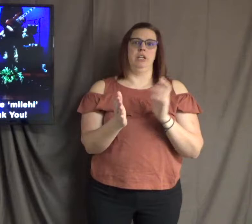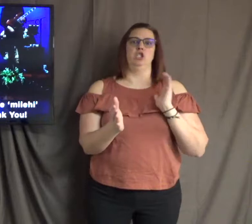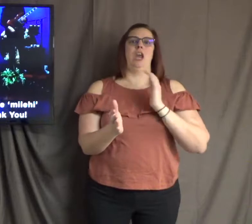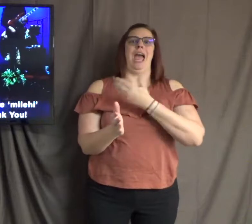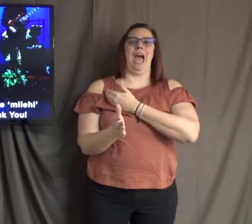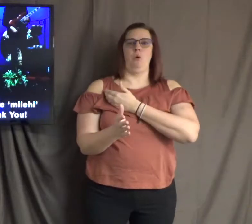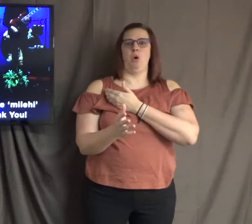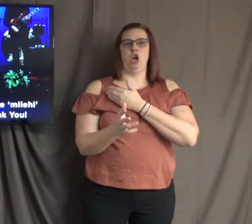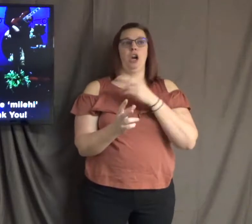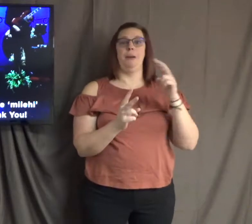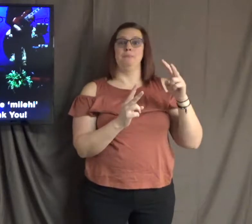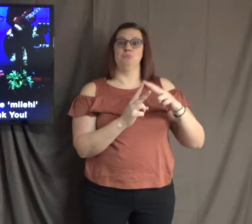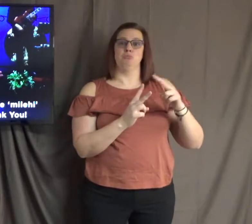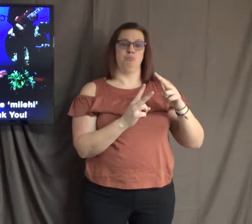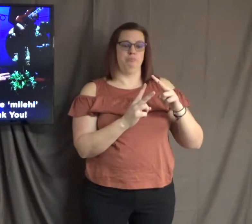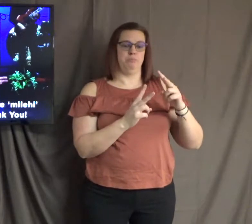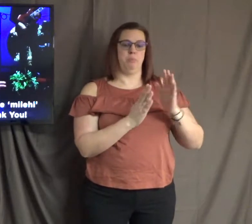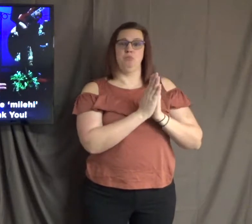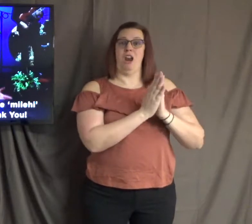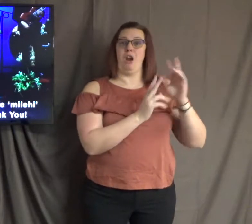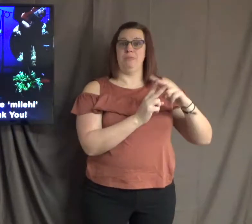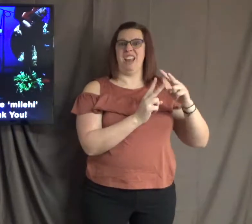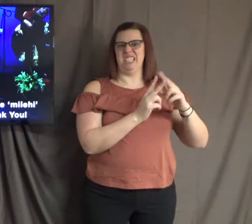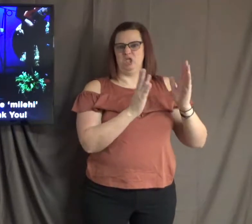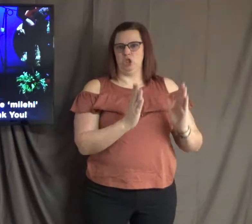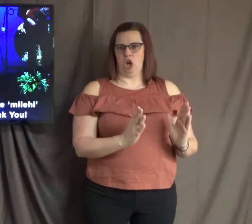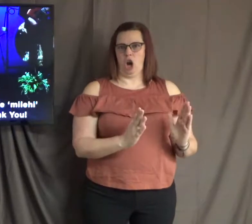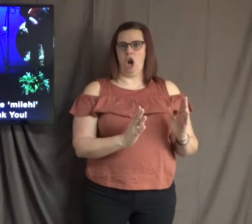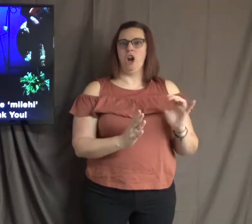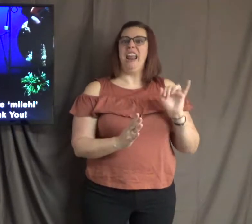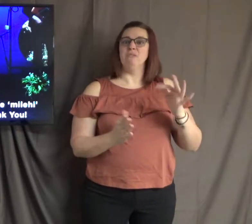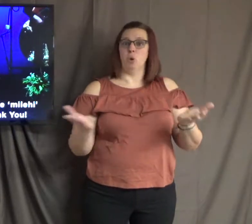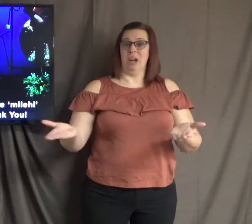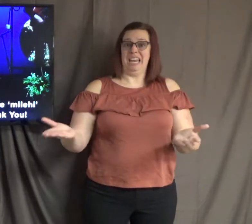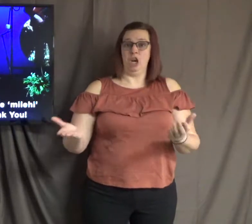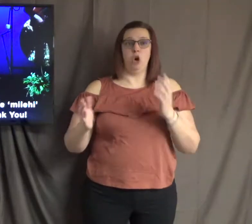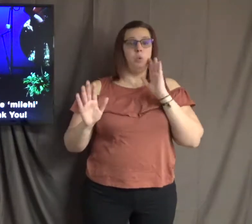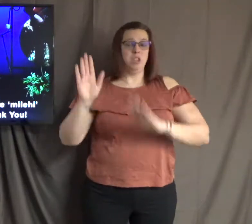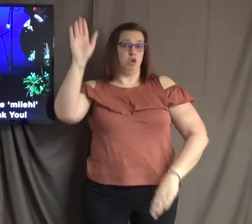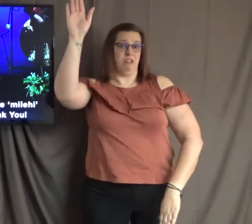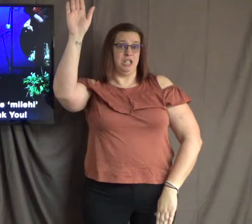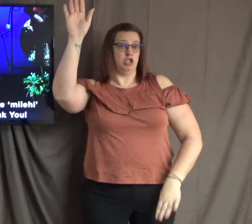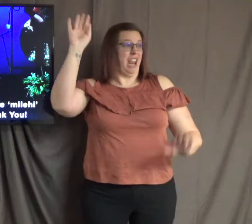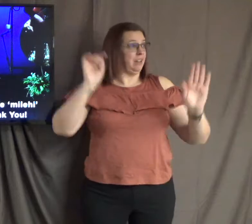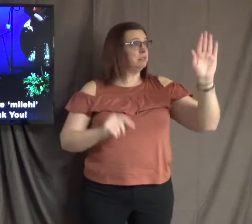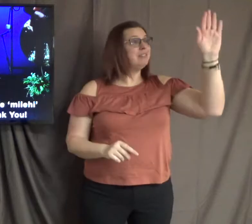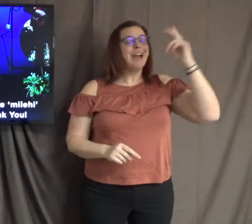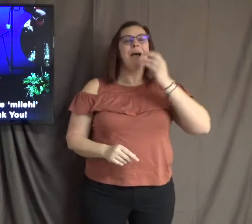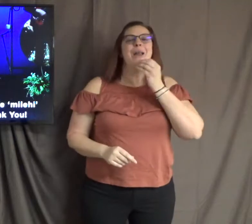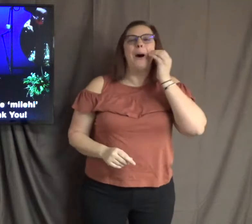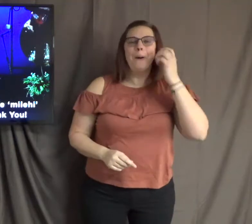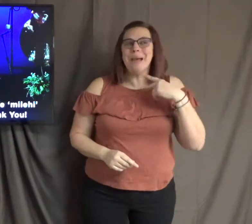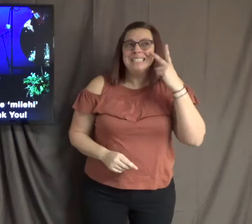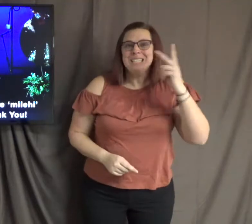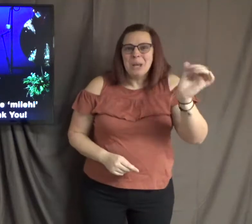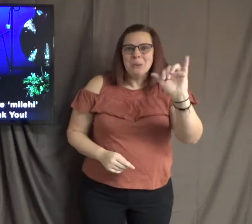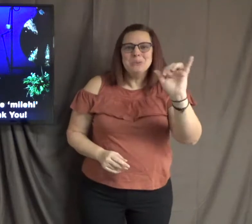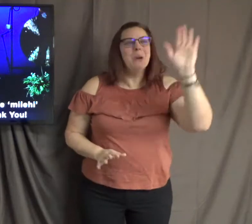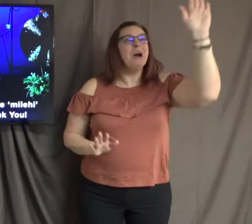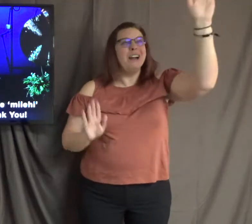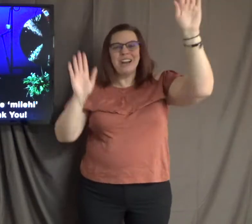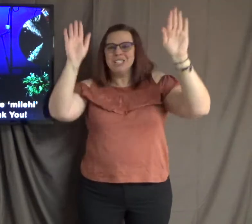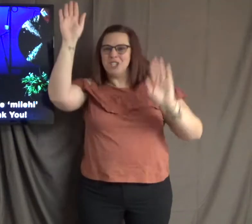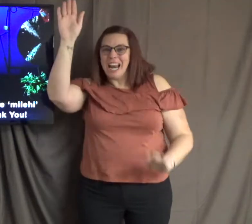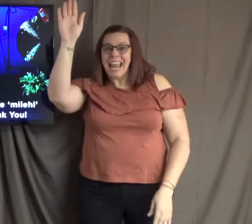practitioner body at Mile High Church. If you are a practitioner and you're here today, will you raise your hands? Raise your hands at home too. We see you. And just so grateful for